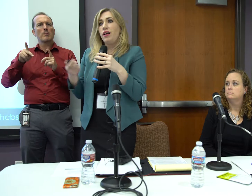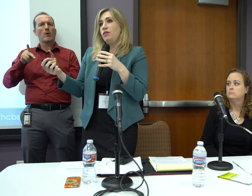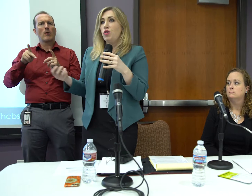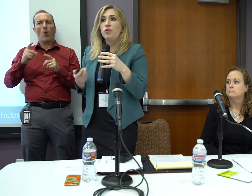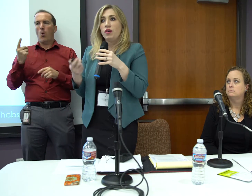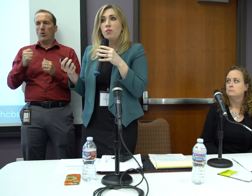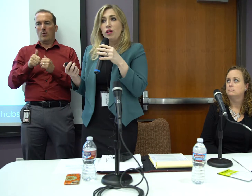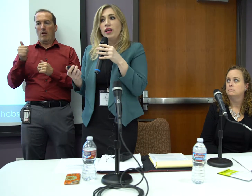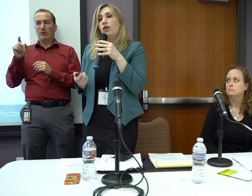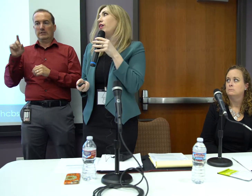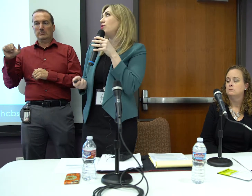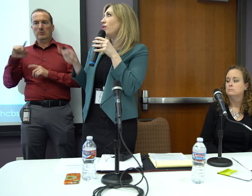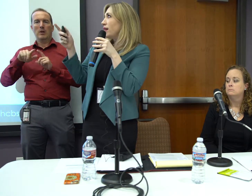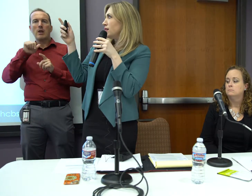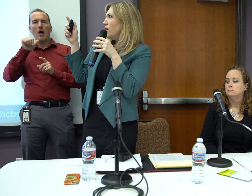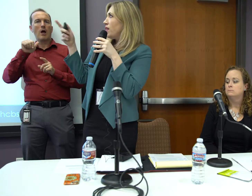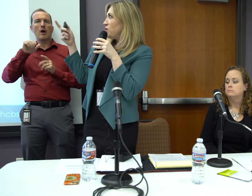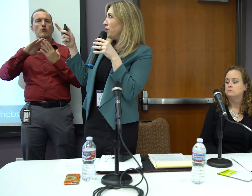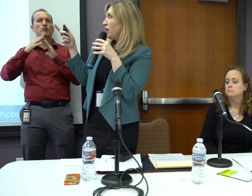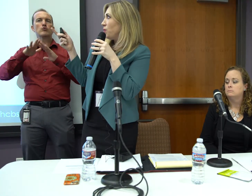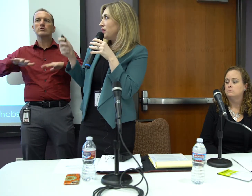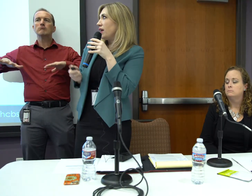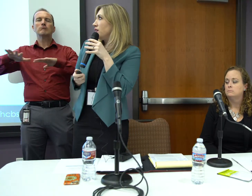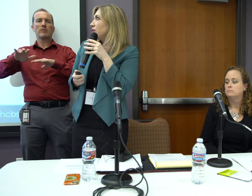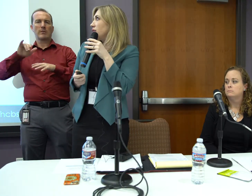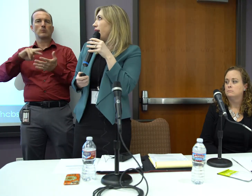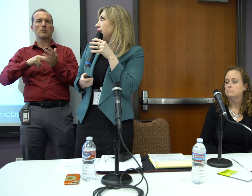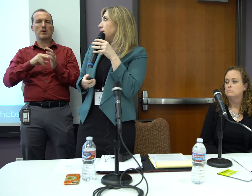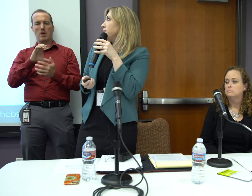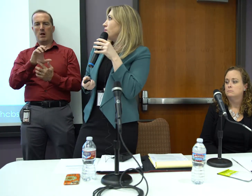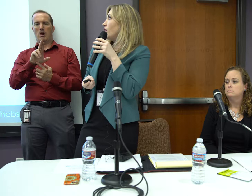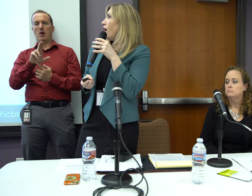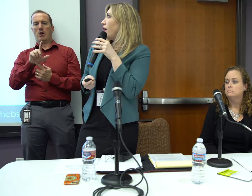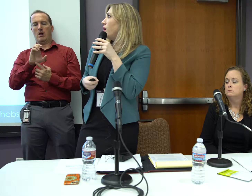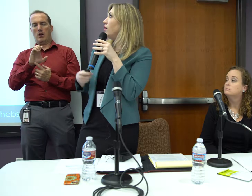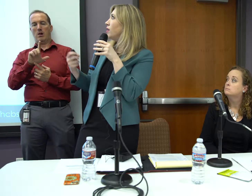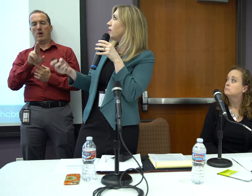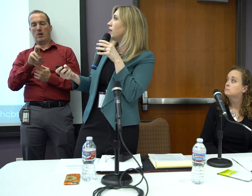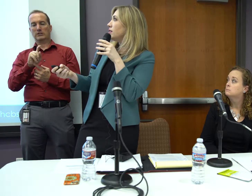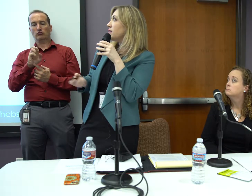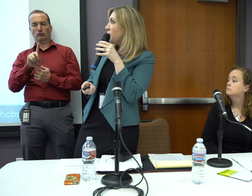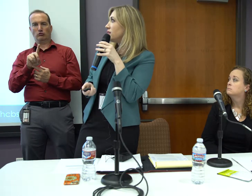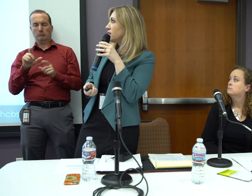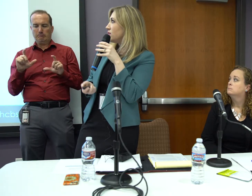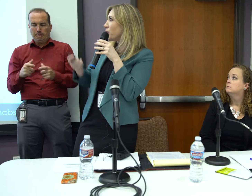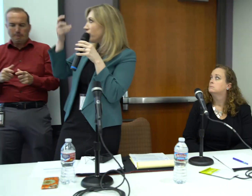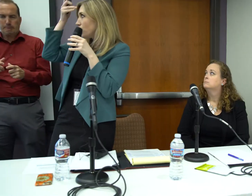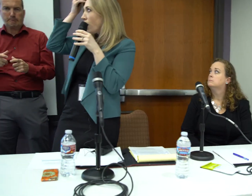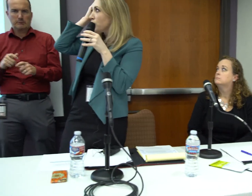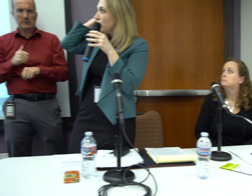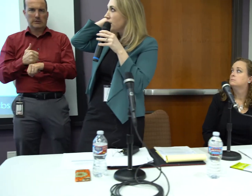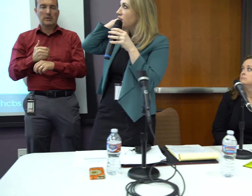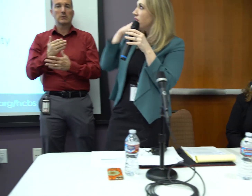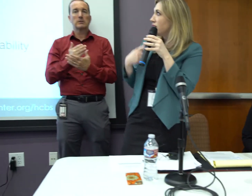and not, the community at large. So that's what we mean when we say clustered settings. That in some instances there were